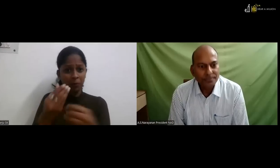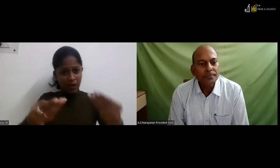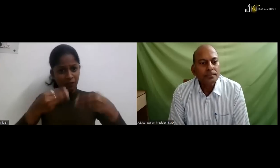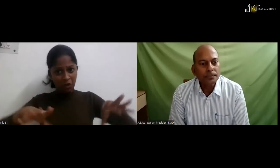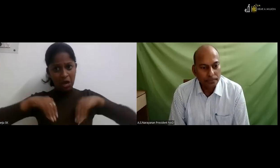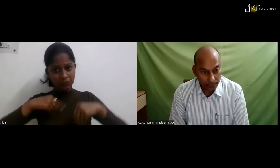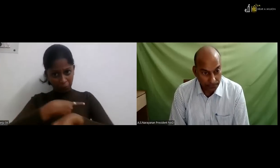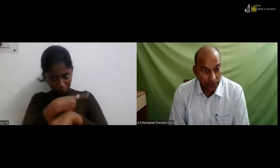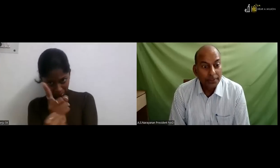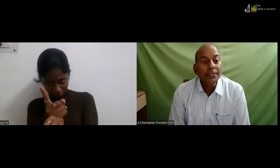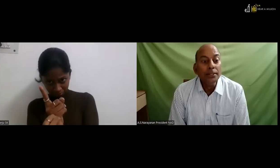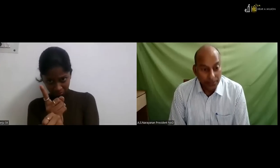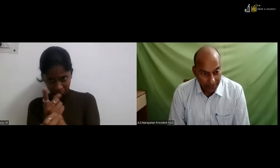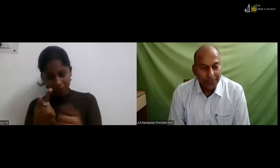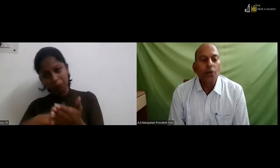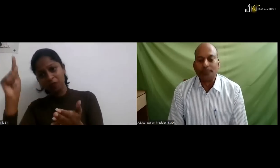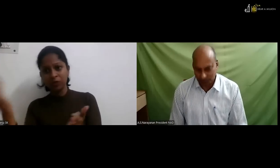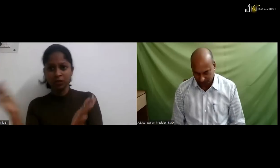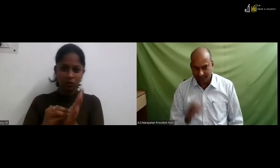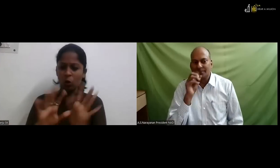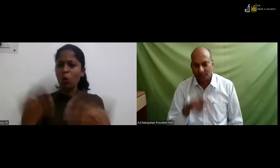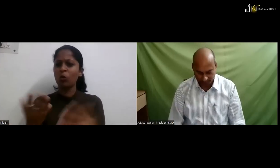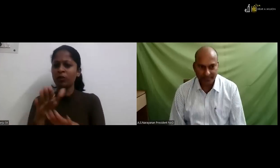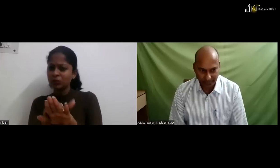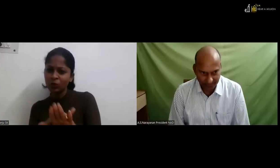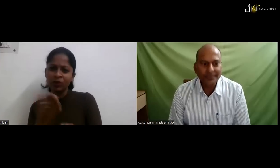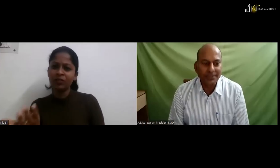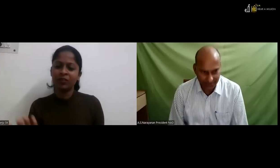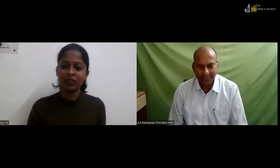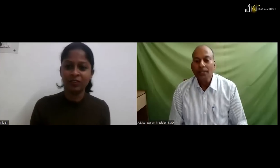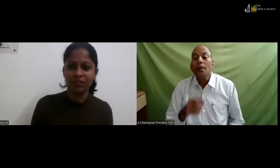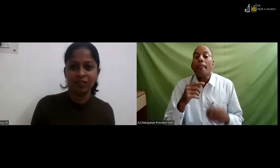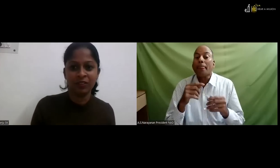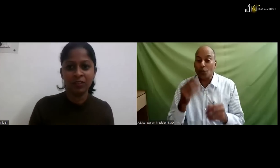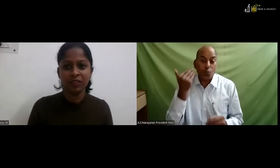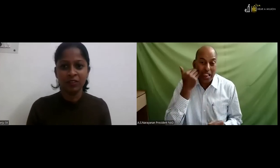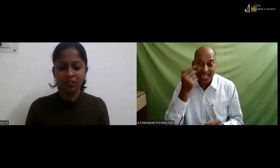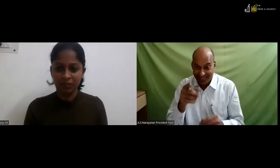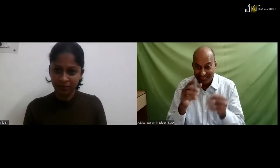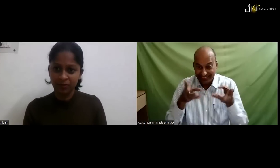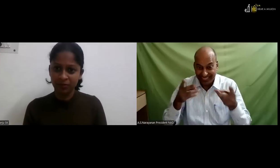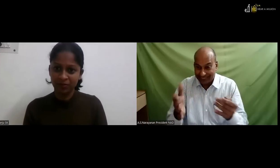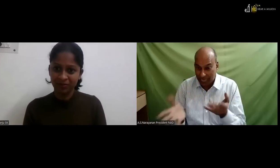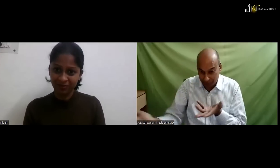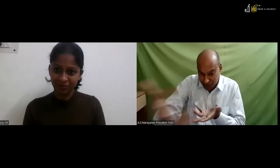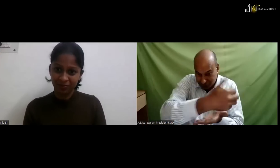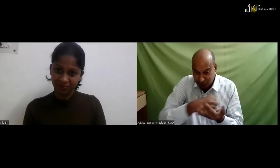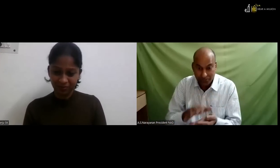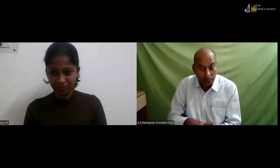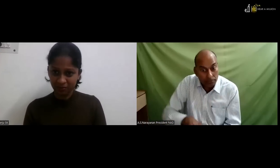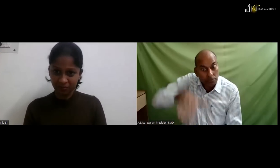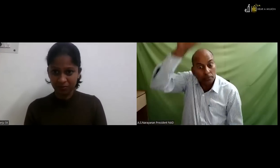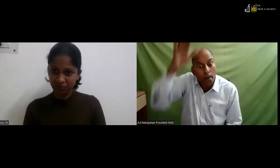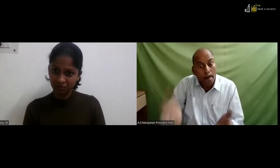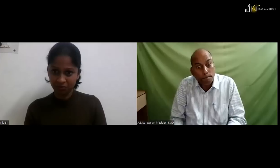that when you just had the letter with the government officials, so this process was time taking or it